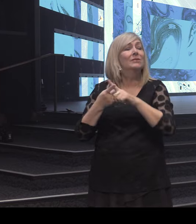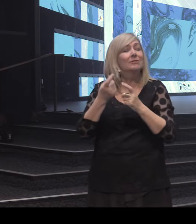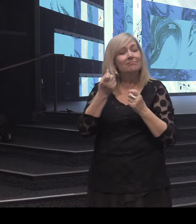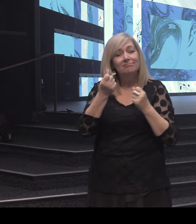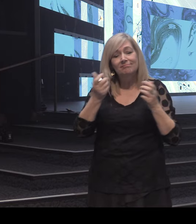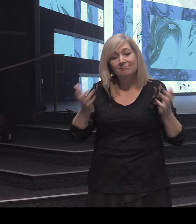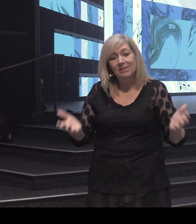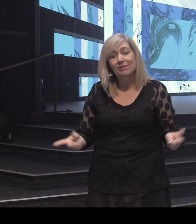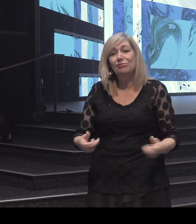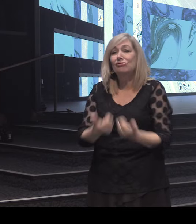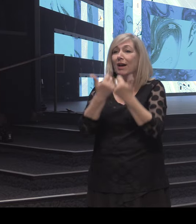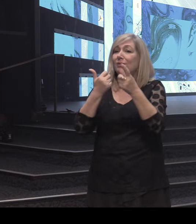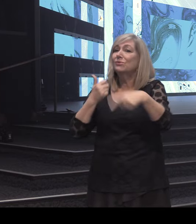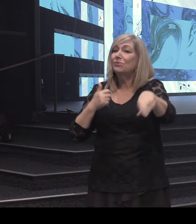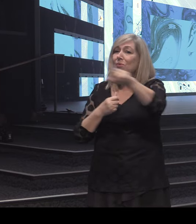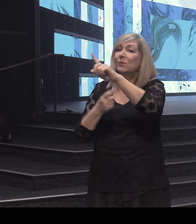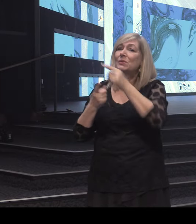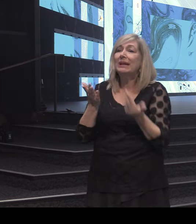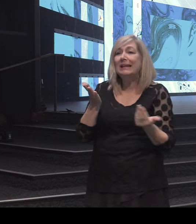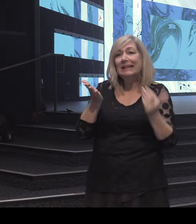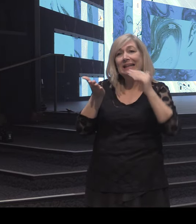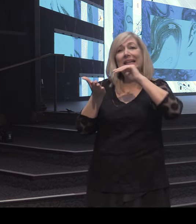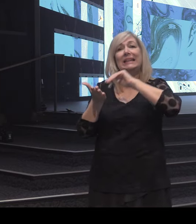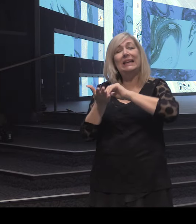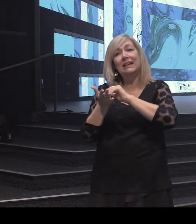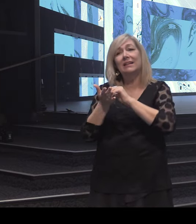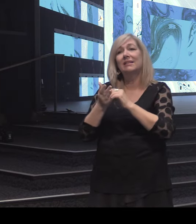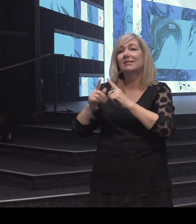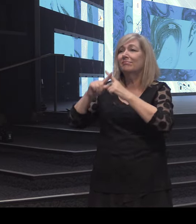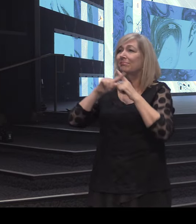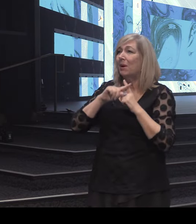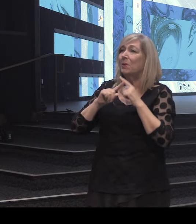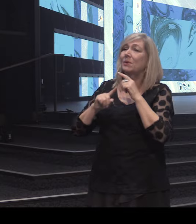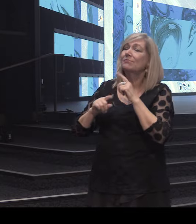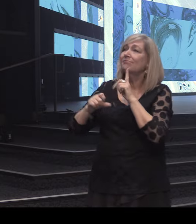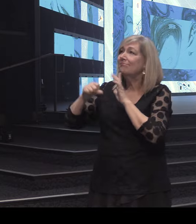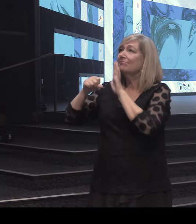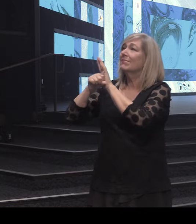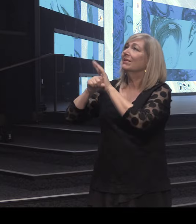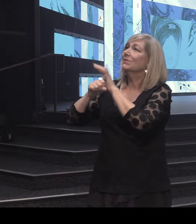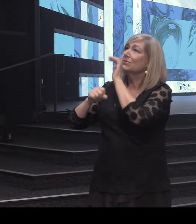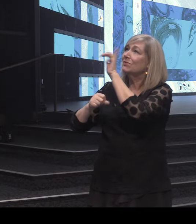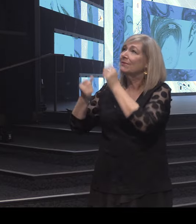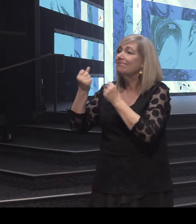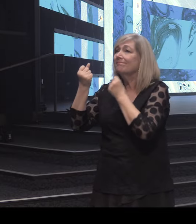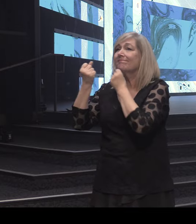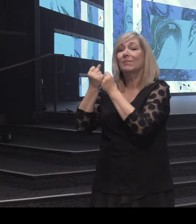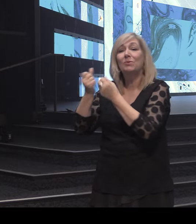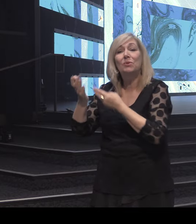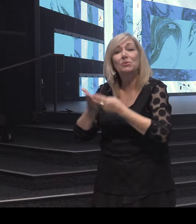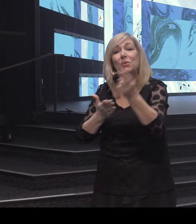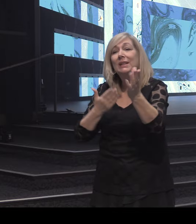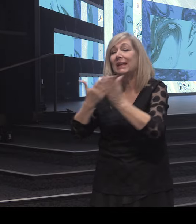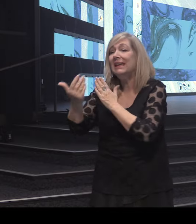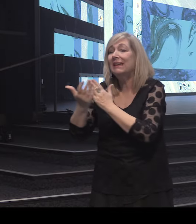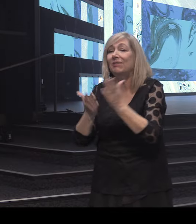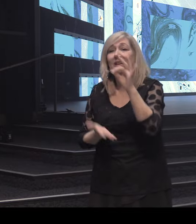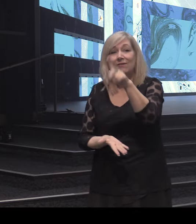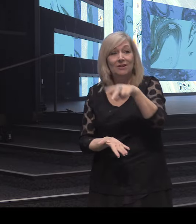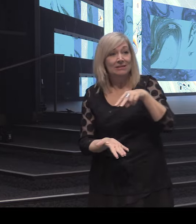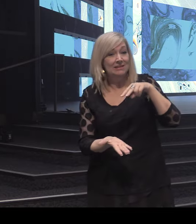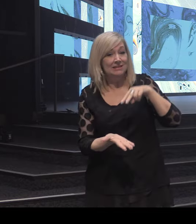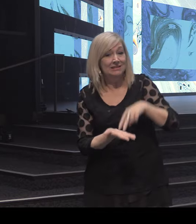to make that commitment or recommit your life tonight to standing for the truth, even if you stand